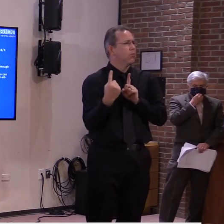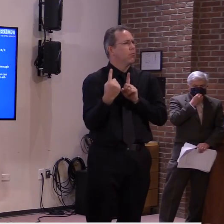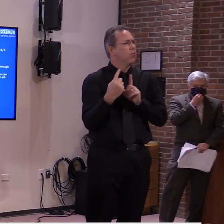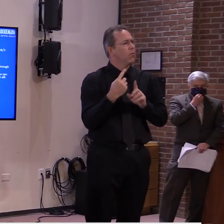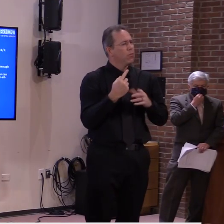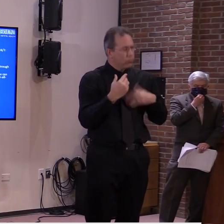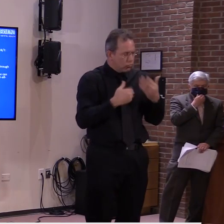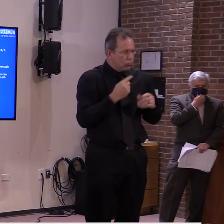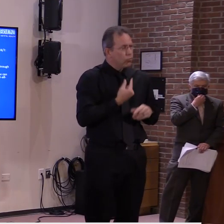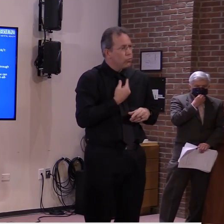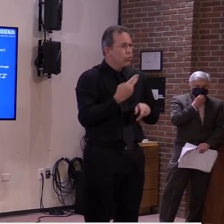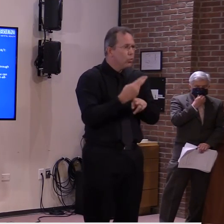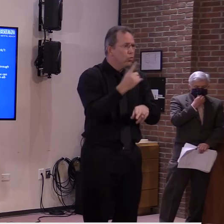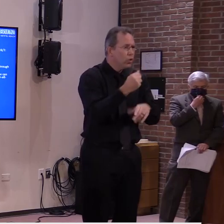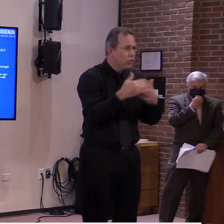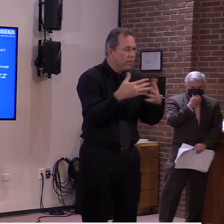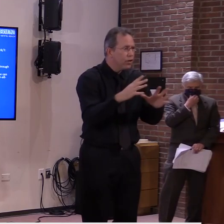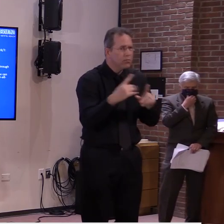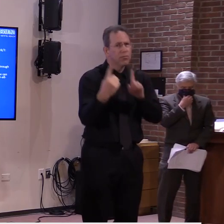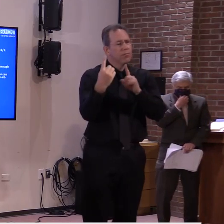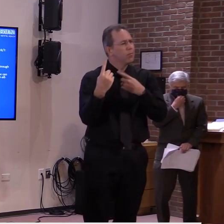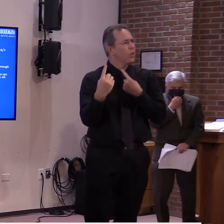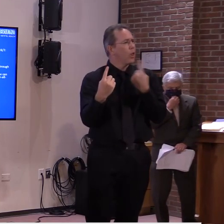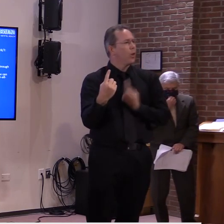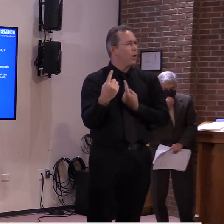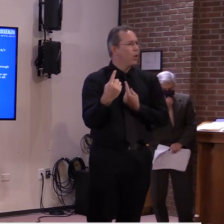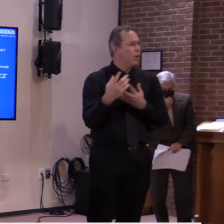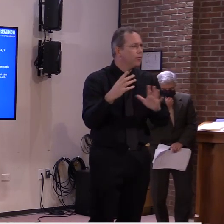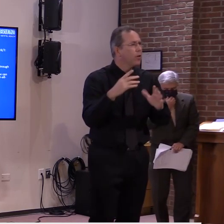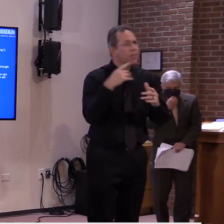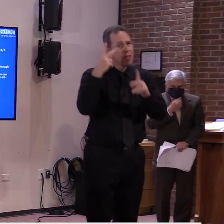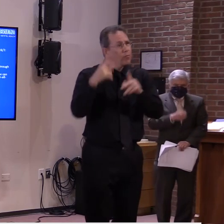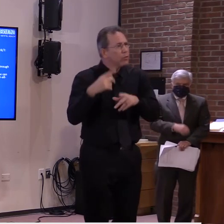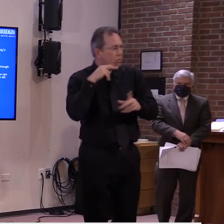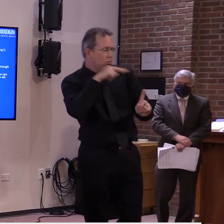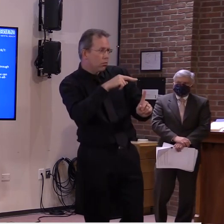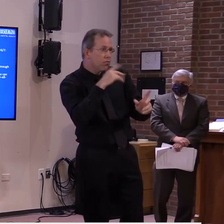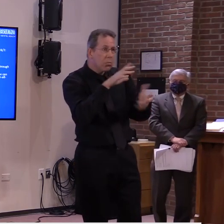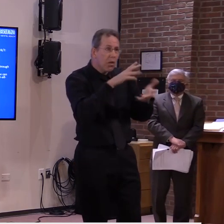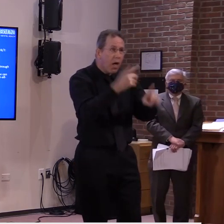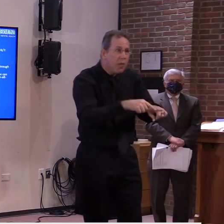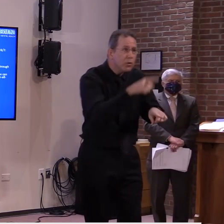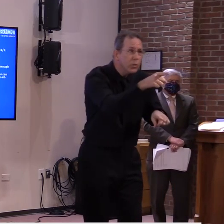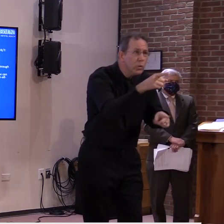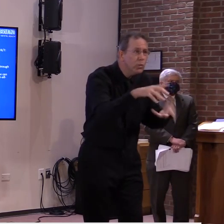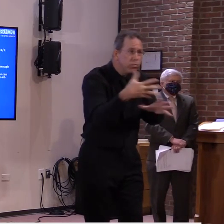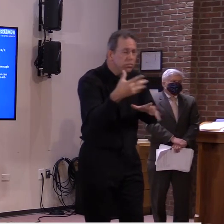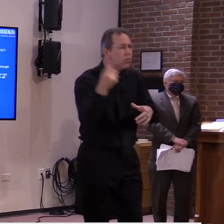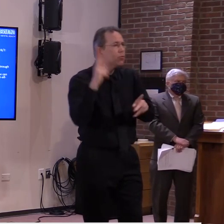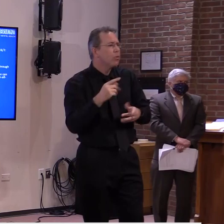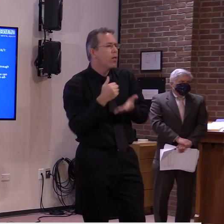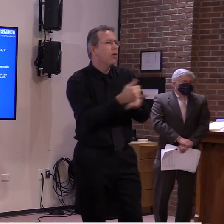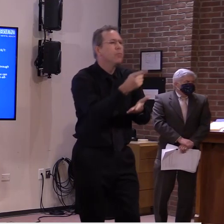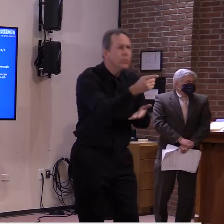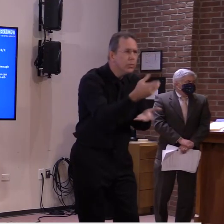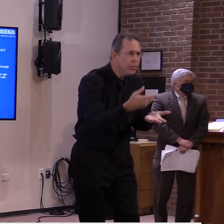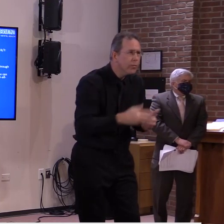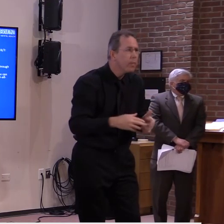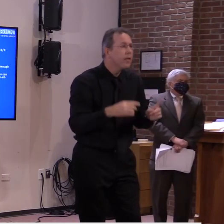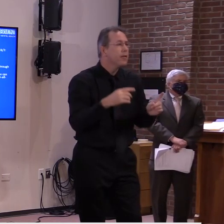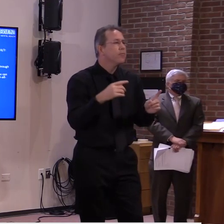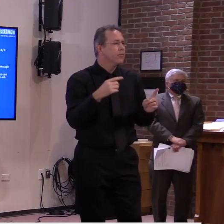out to them to see how they are doing during this very stressful and isolating time. Vermont HealthLink has resources for you,